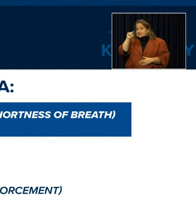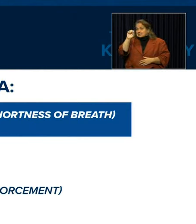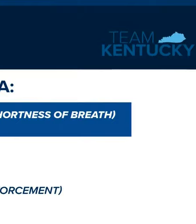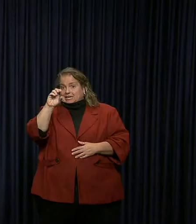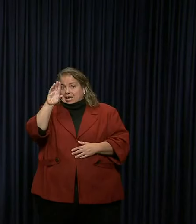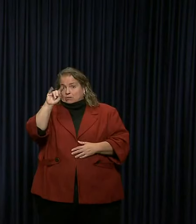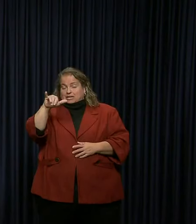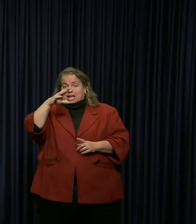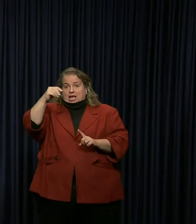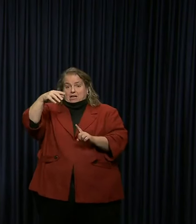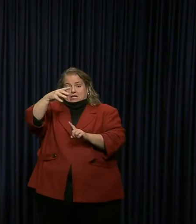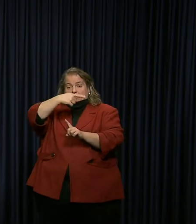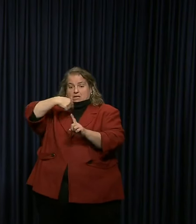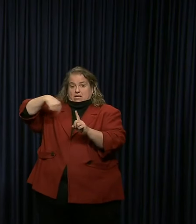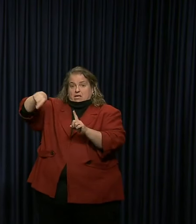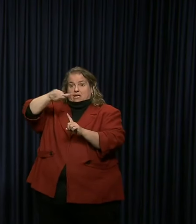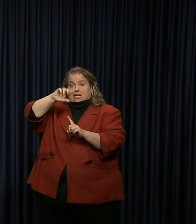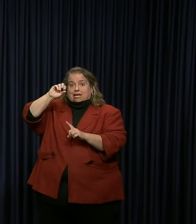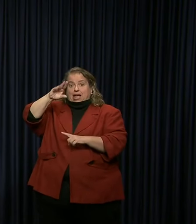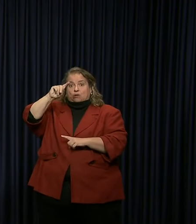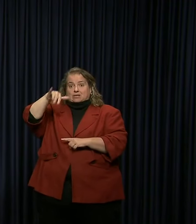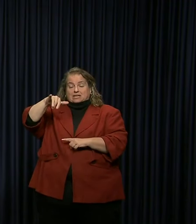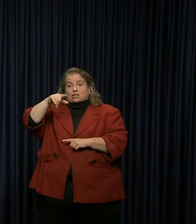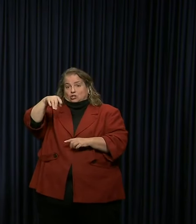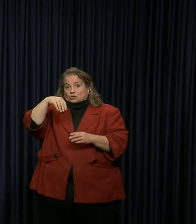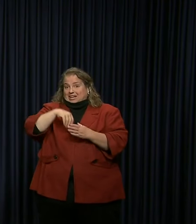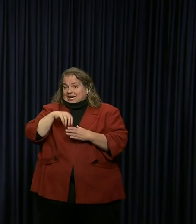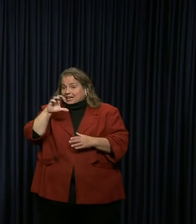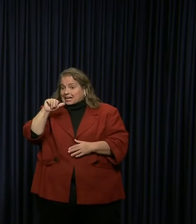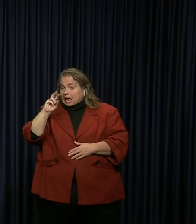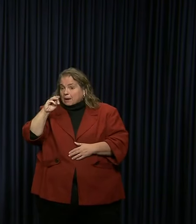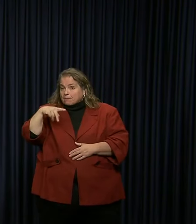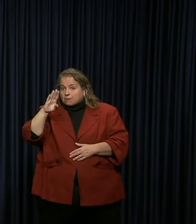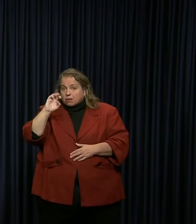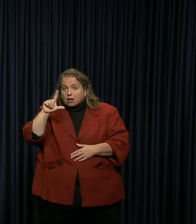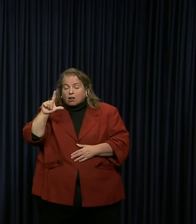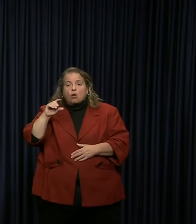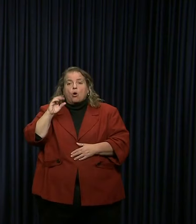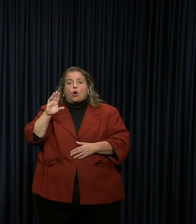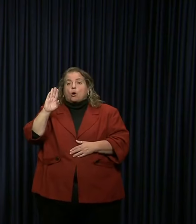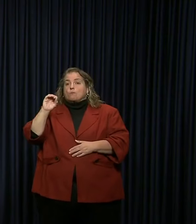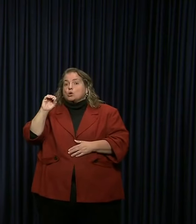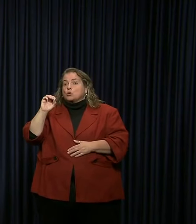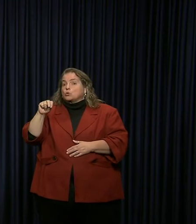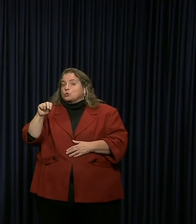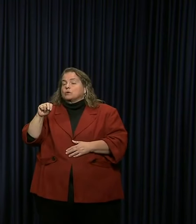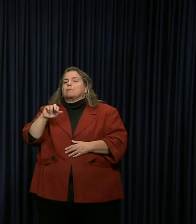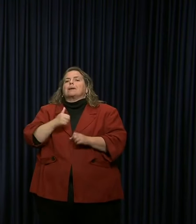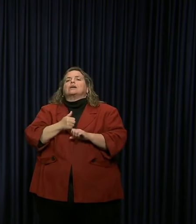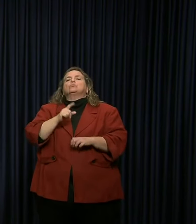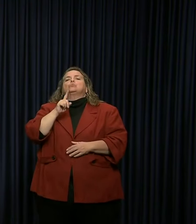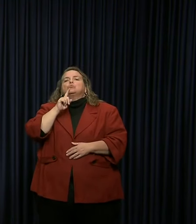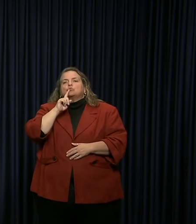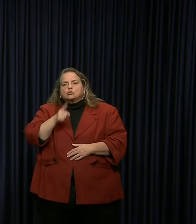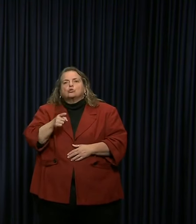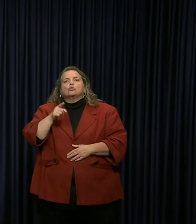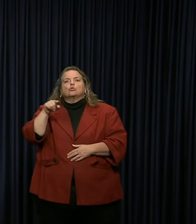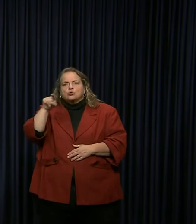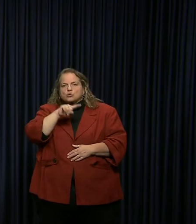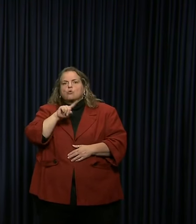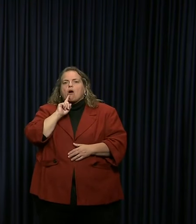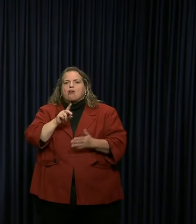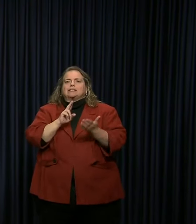bordering counties. So if you were in Campbell or you were in Boone, make sure that you